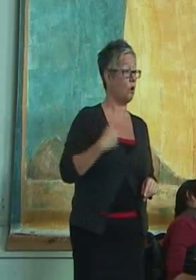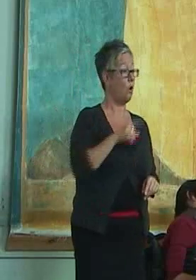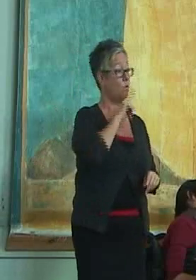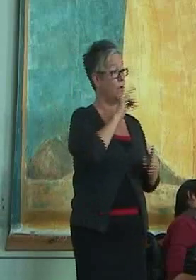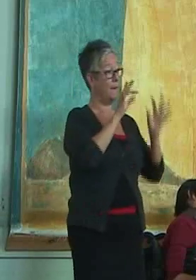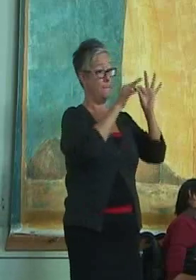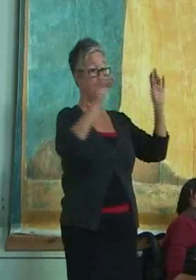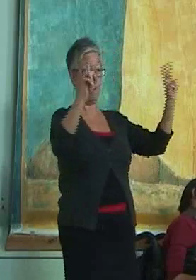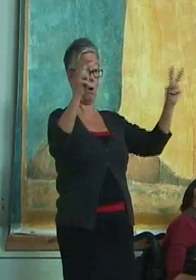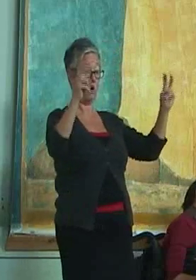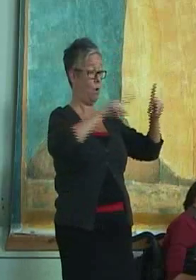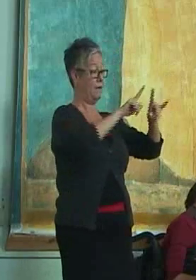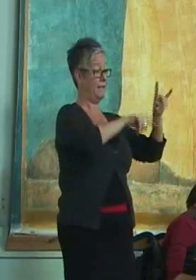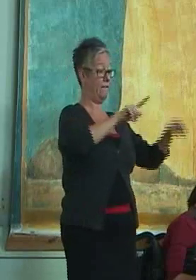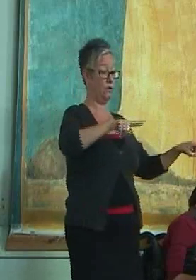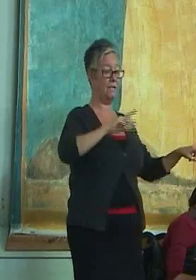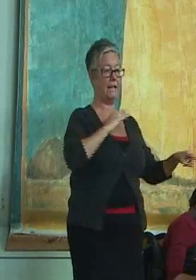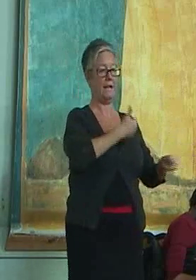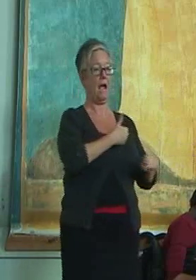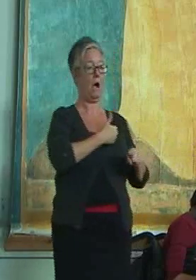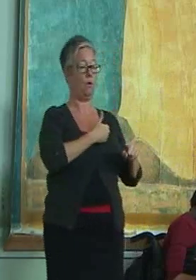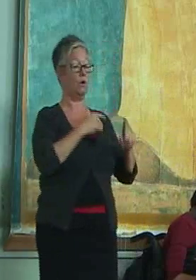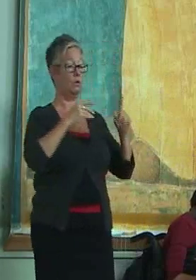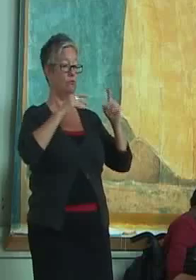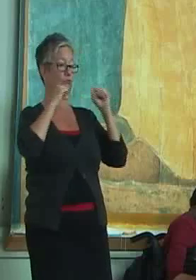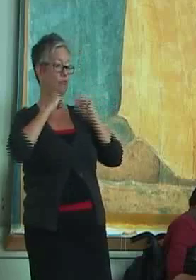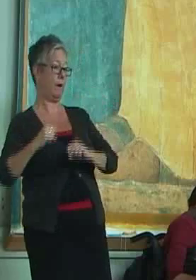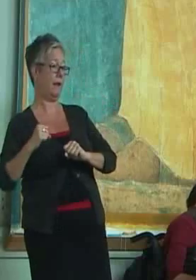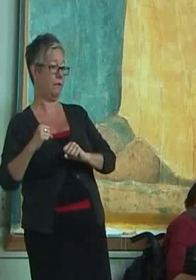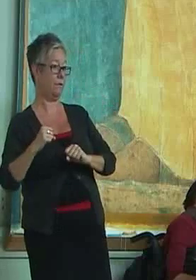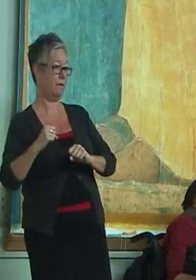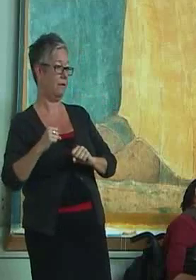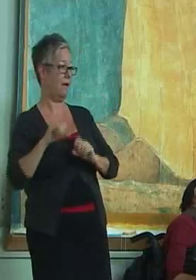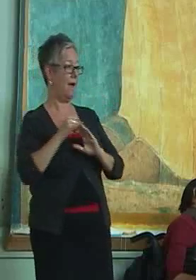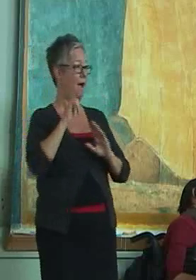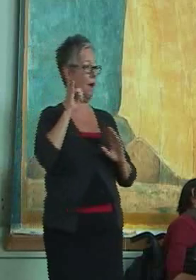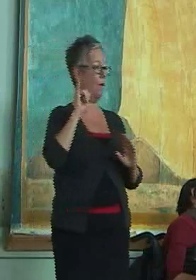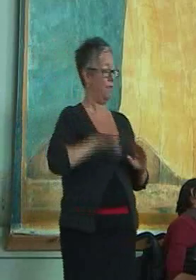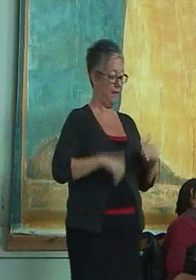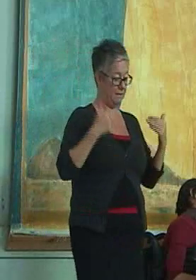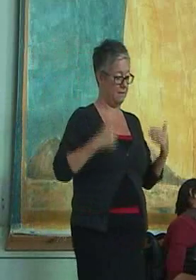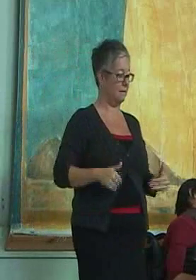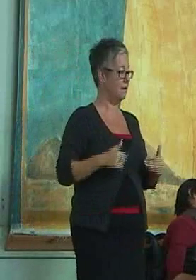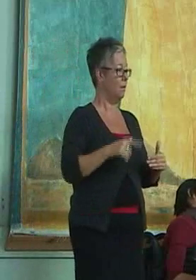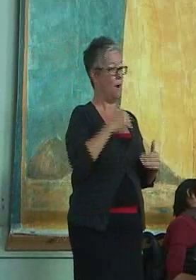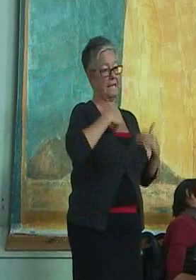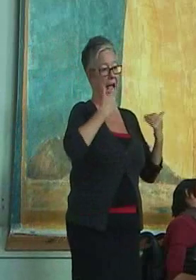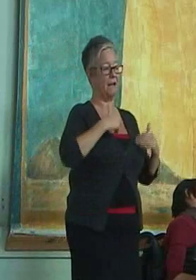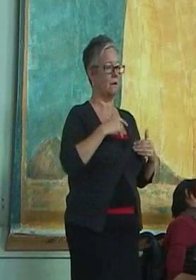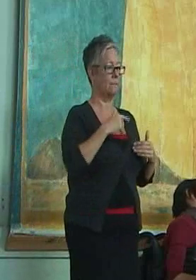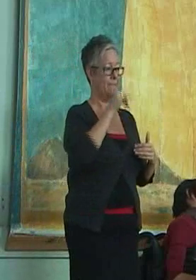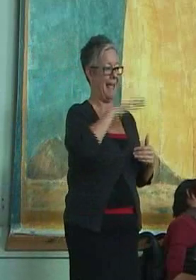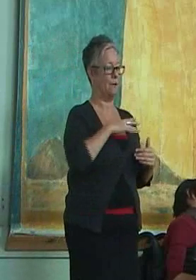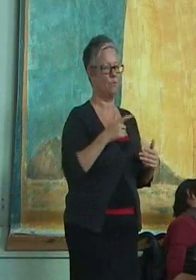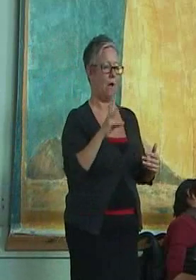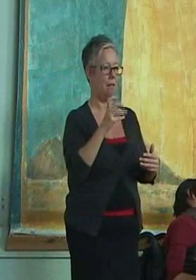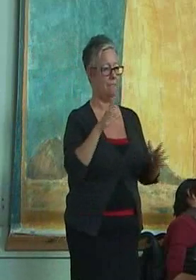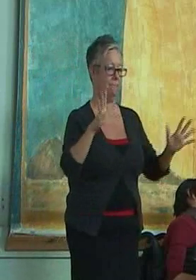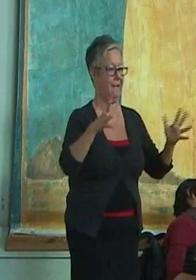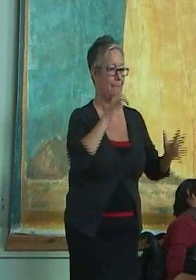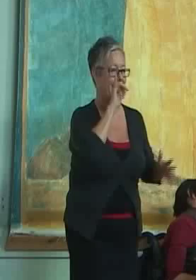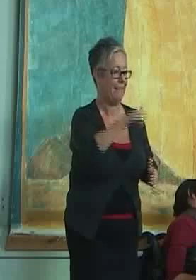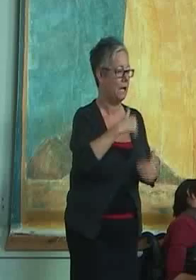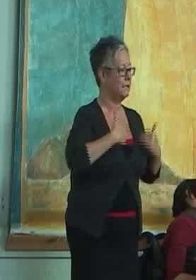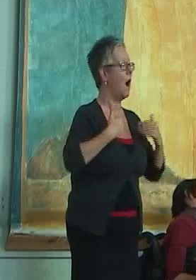our strength, that has given this young man, a self-made man from, I'm not so young, but as a young man,